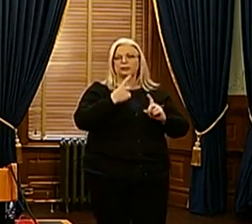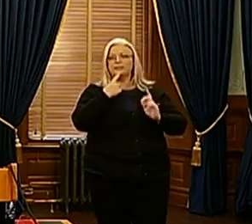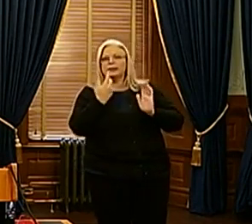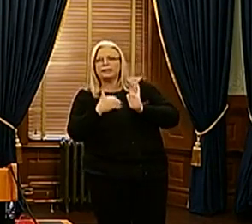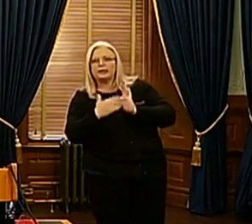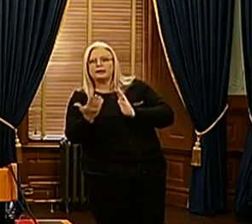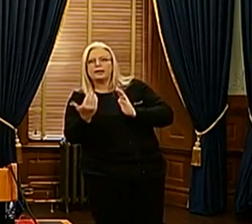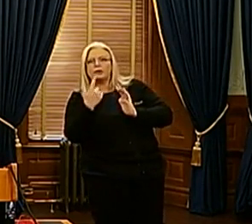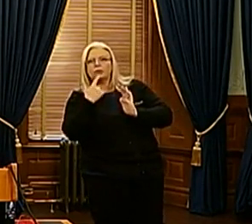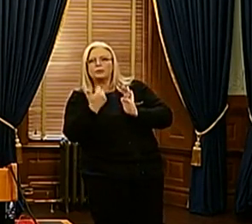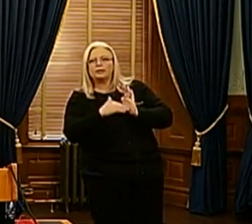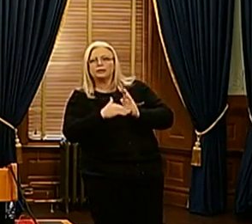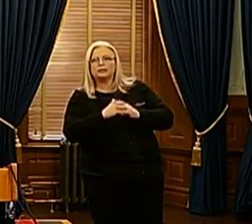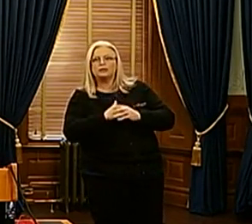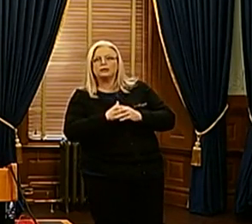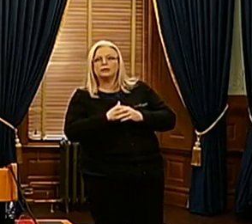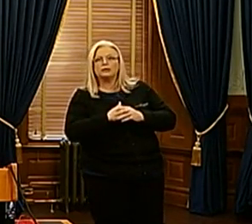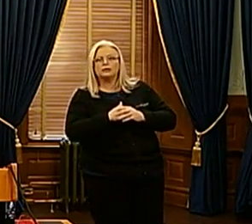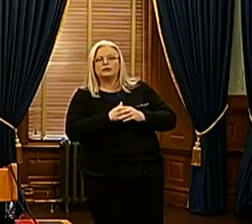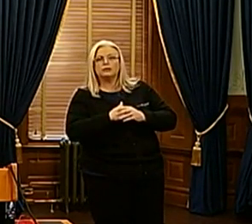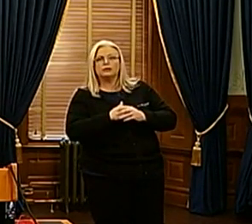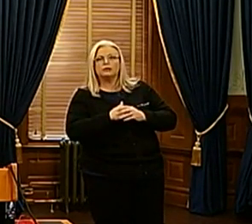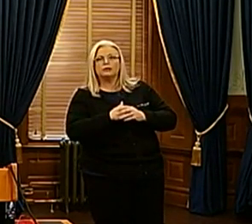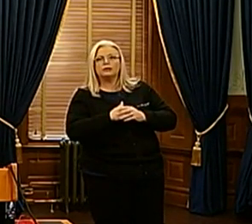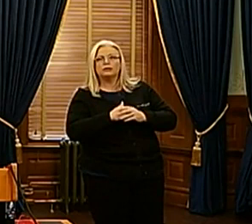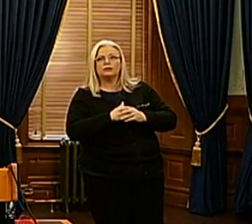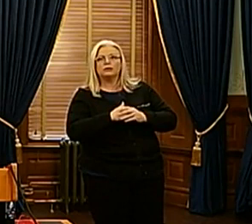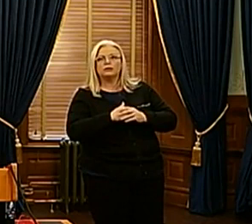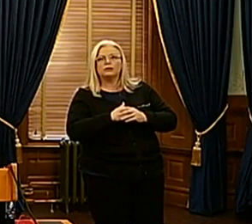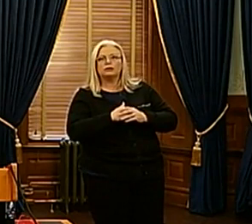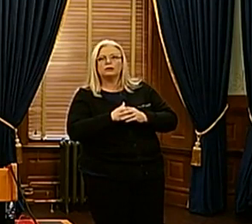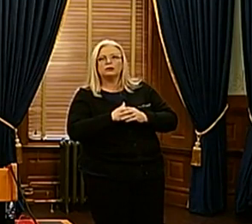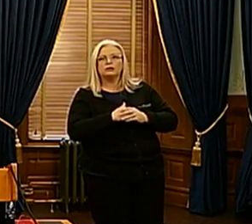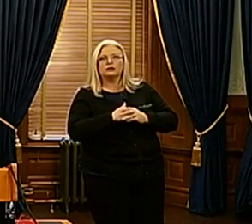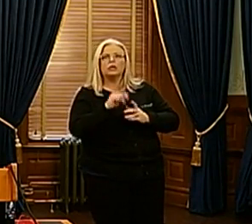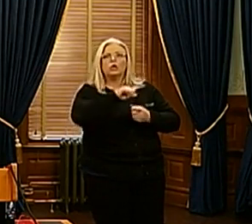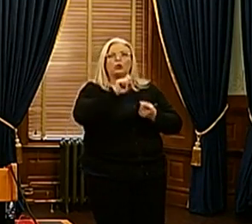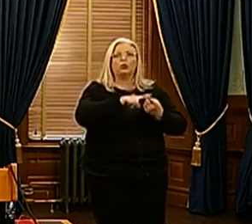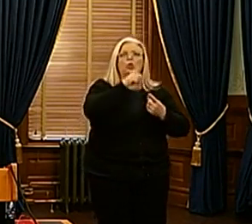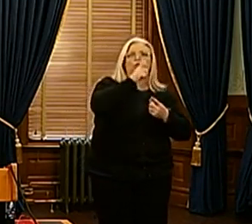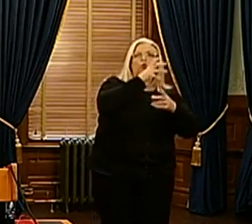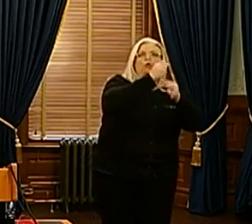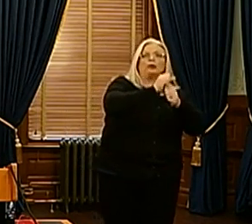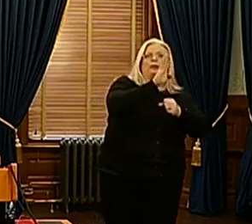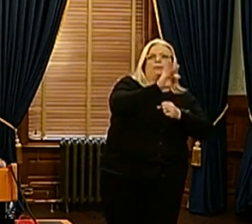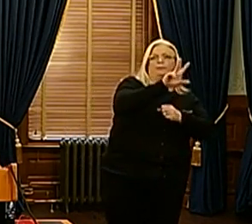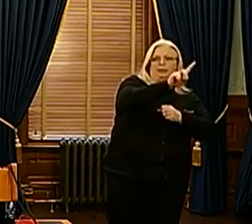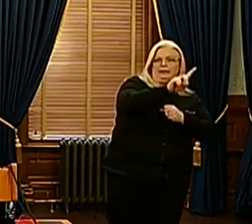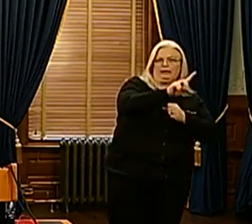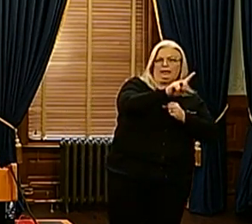sorry, say that again. Do you know around when you decide, who gets the bids?